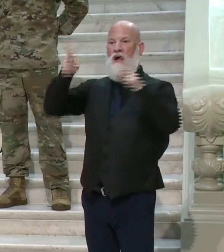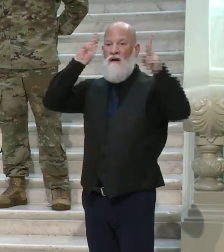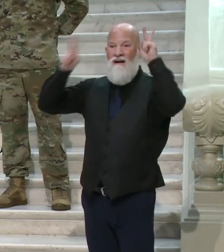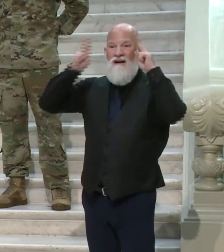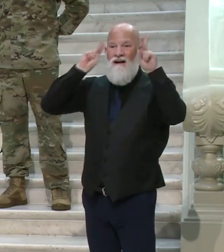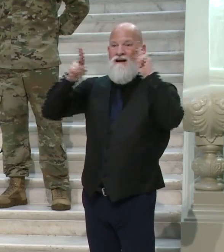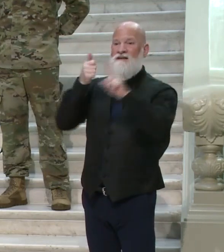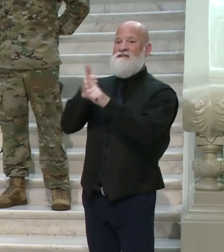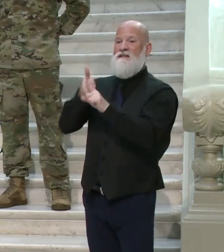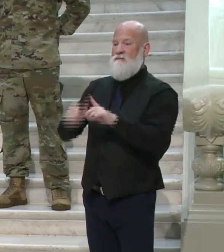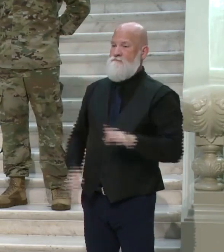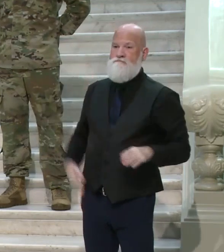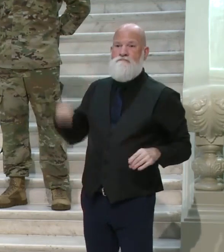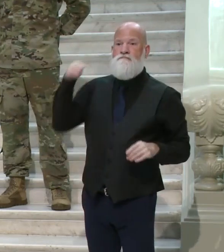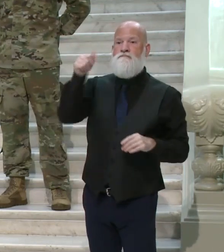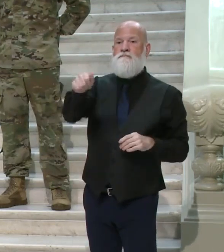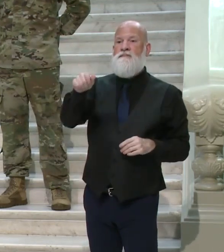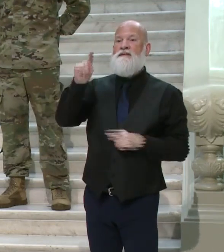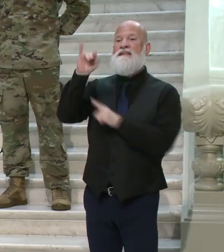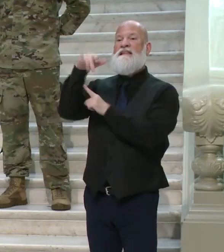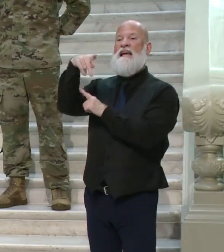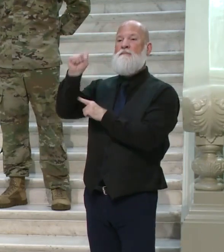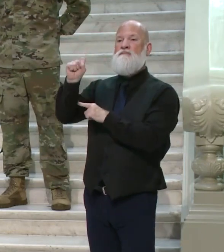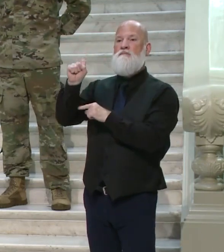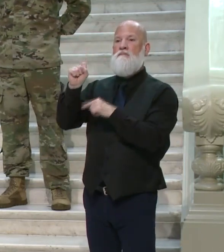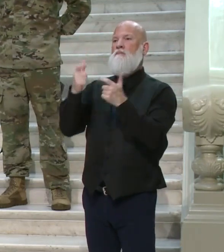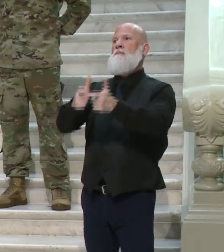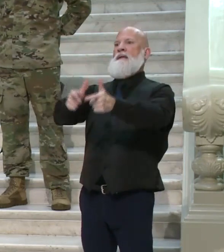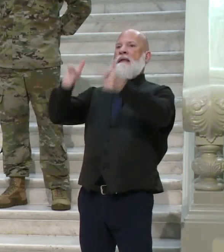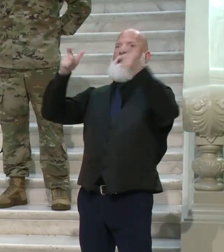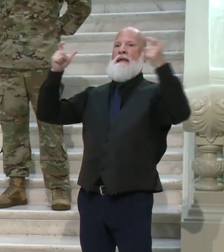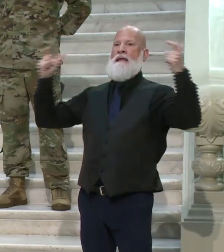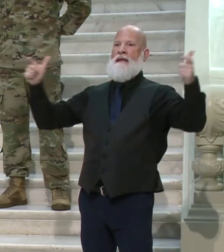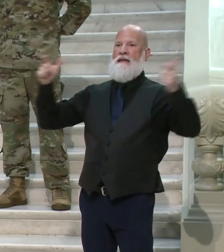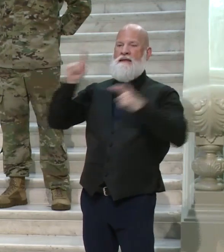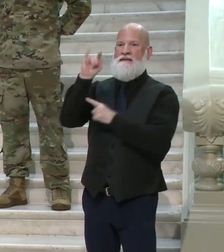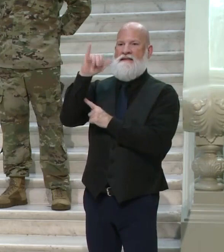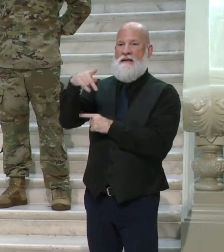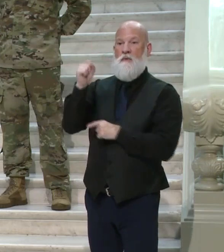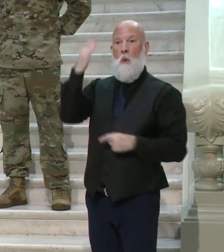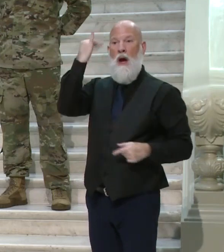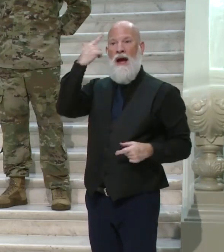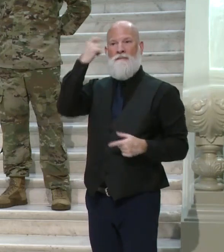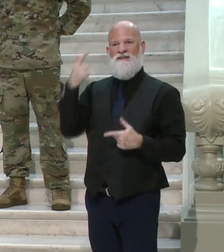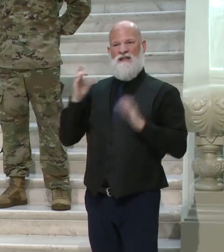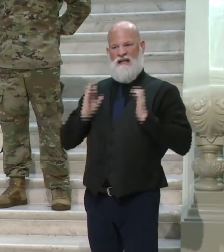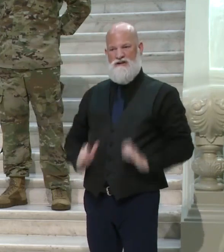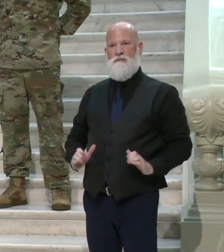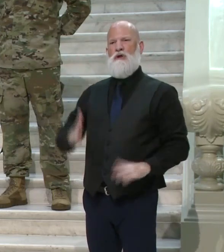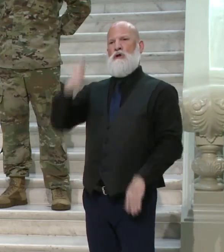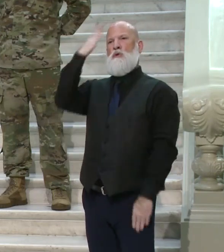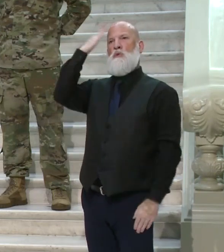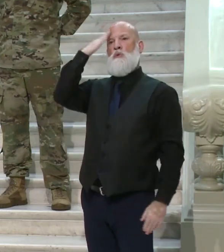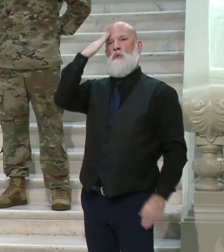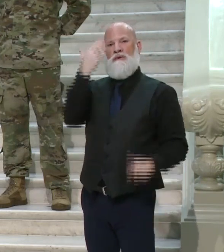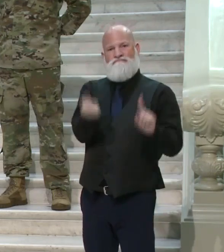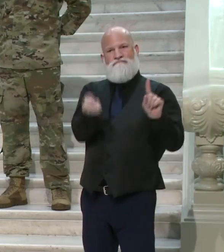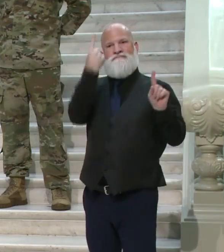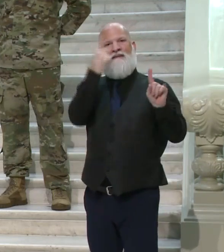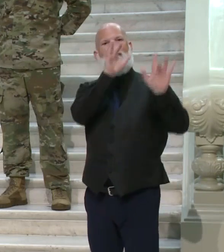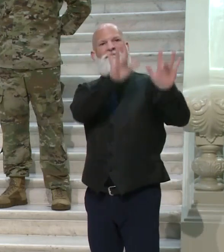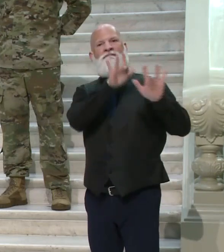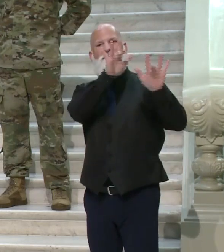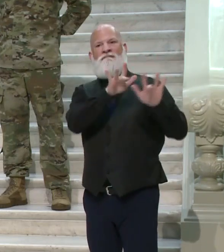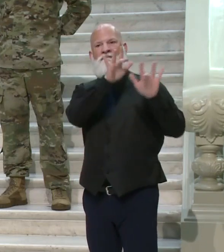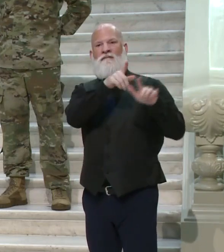they knew. You know, they knew these people hadn't gotten a paycheck in a long time. And they knew these people